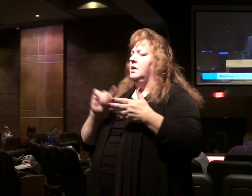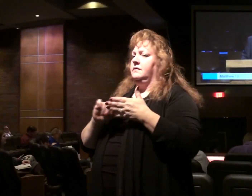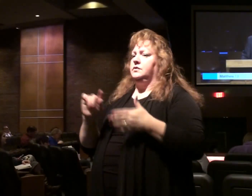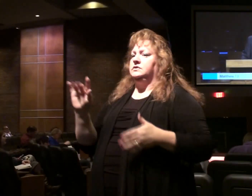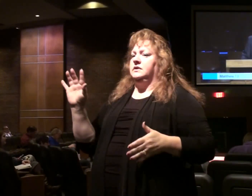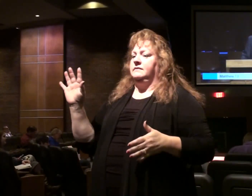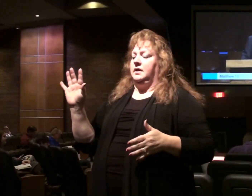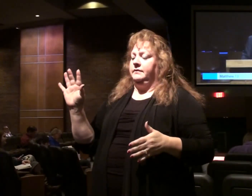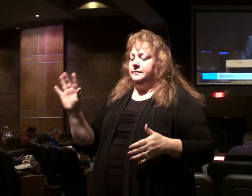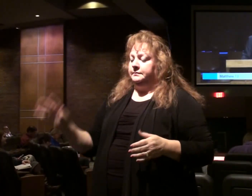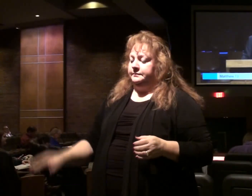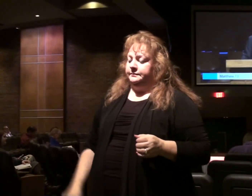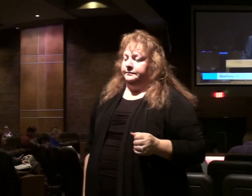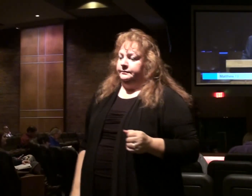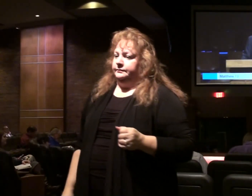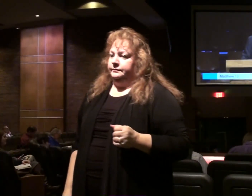5,